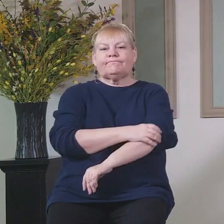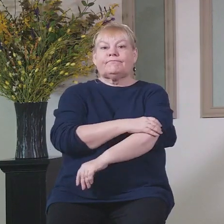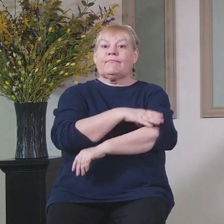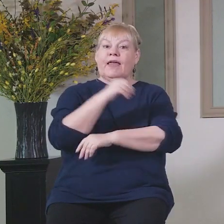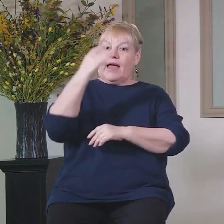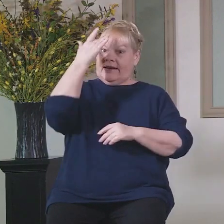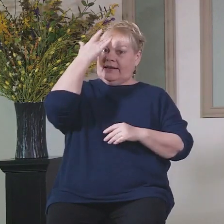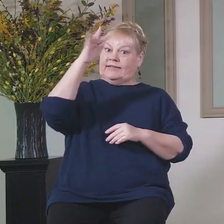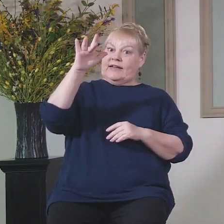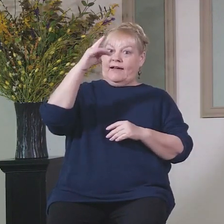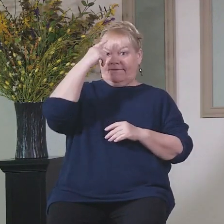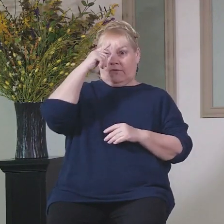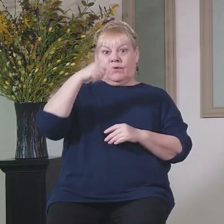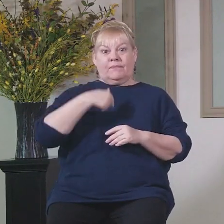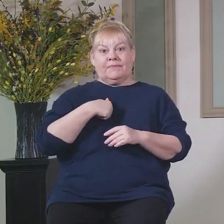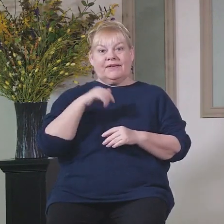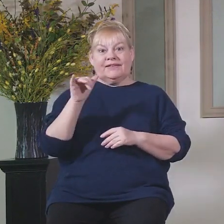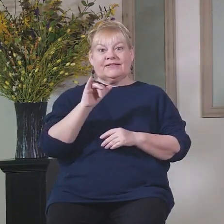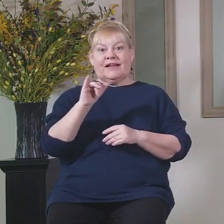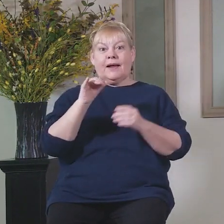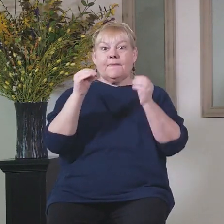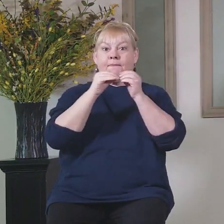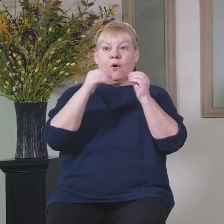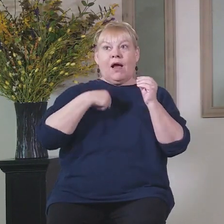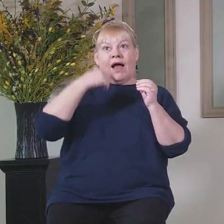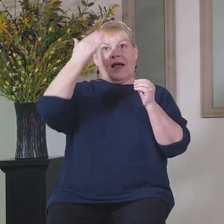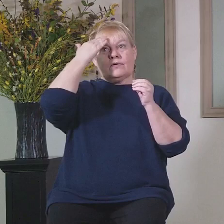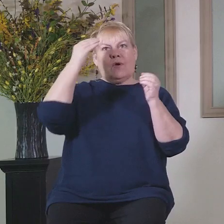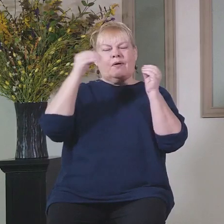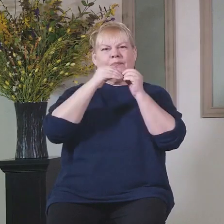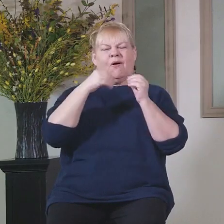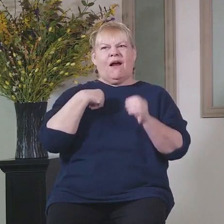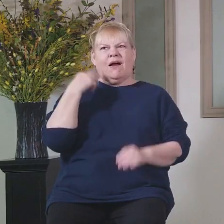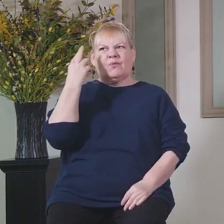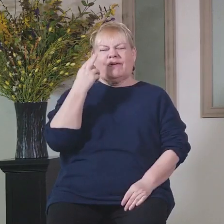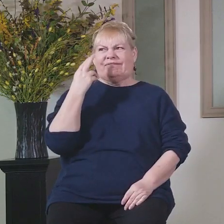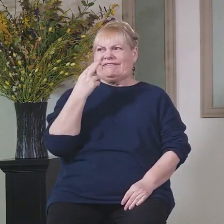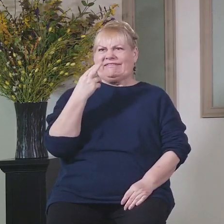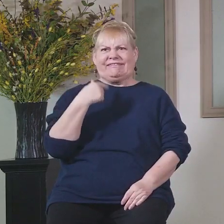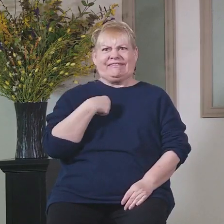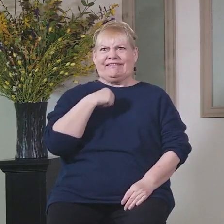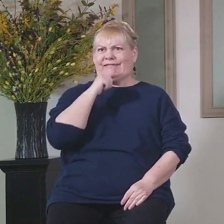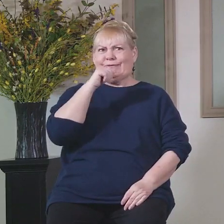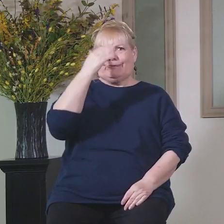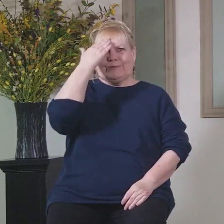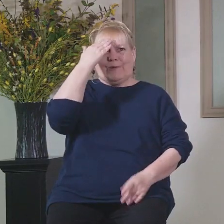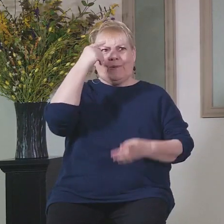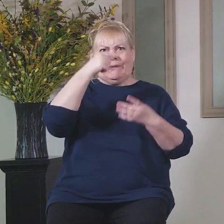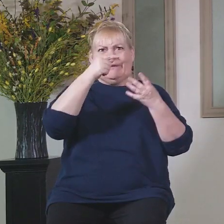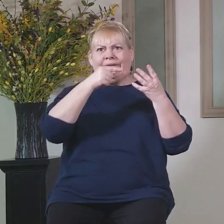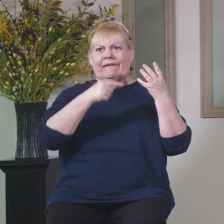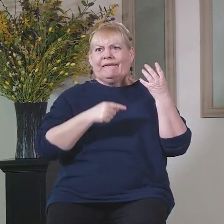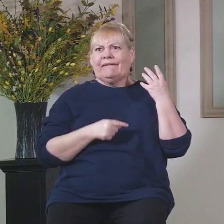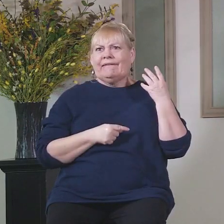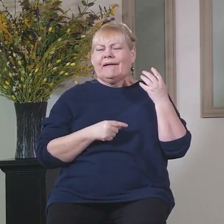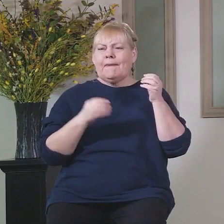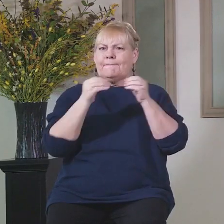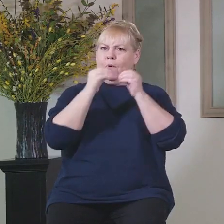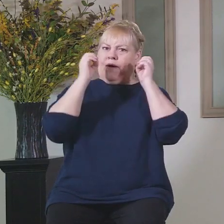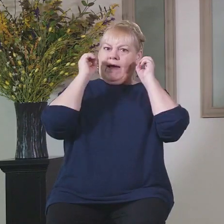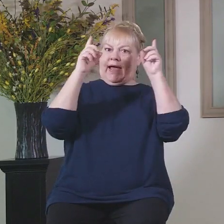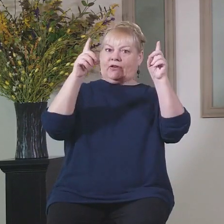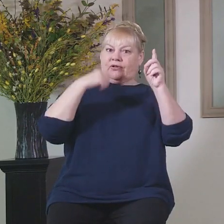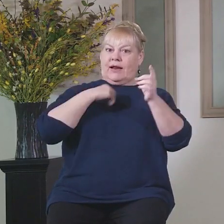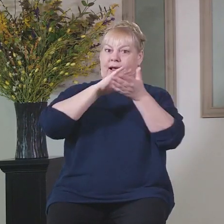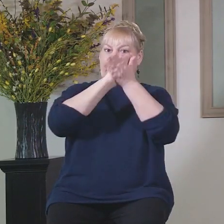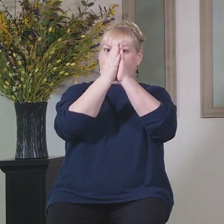And intelligence, at least for me, is kind of like this. The more I know, the more I realize I don't know. The more educated I become, the